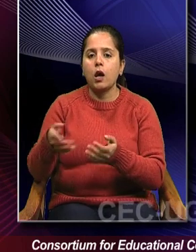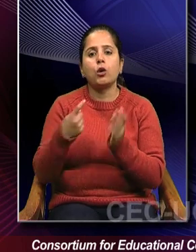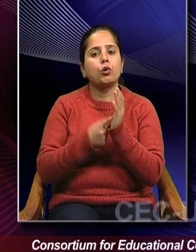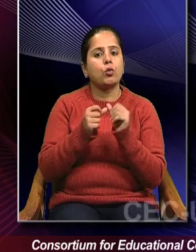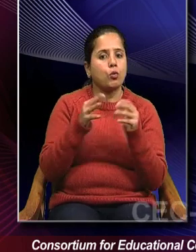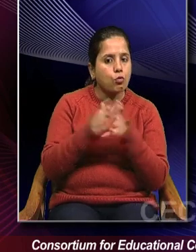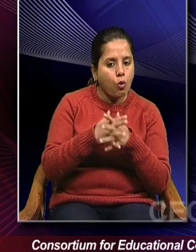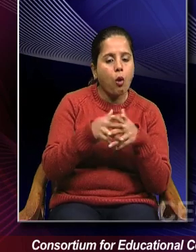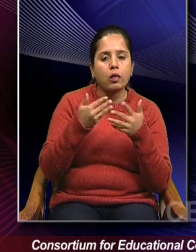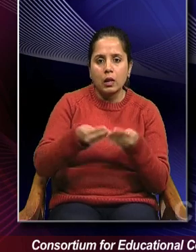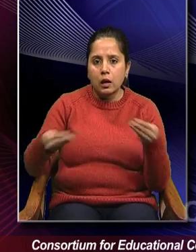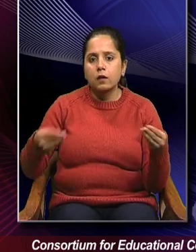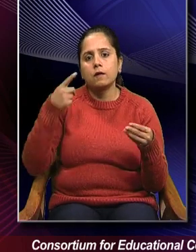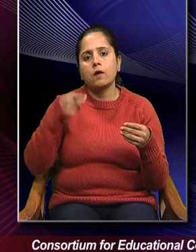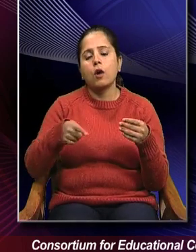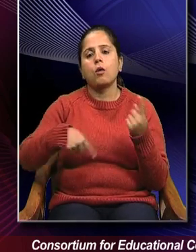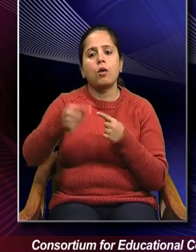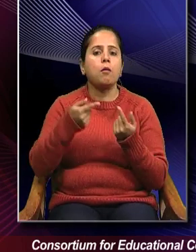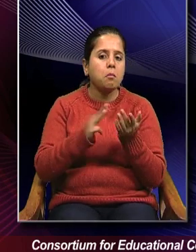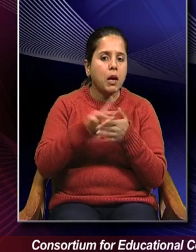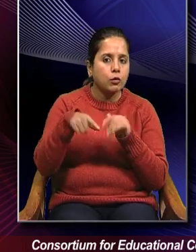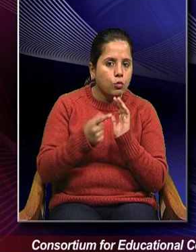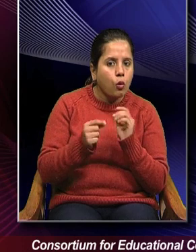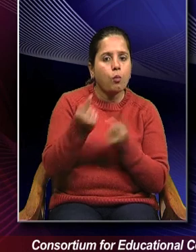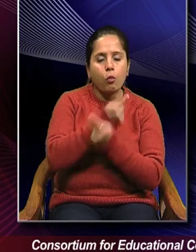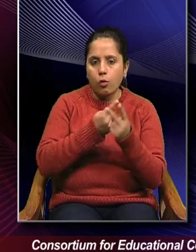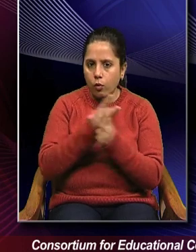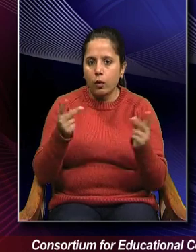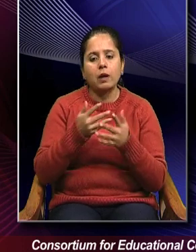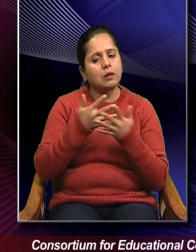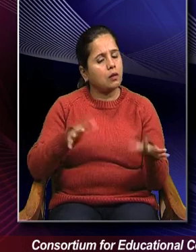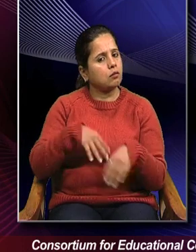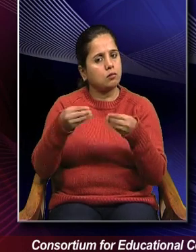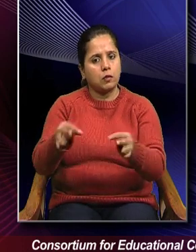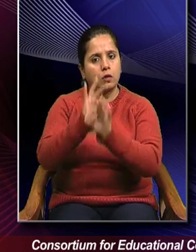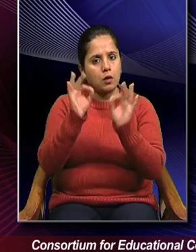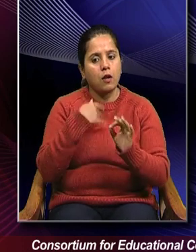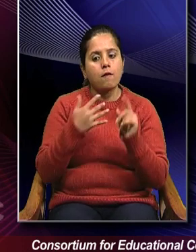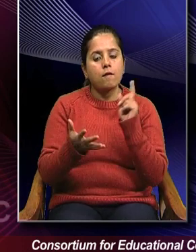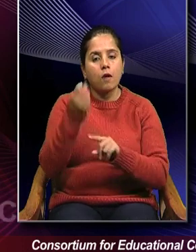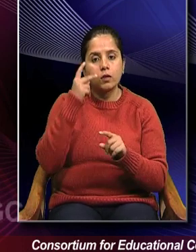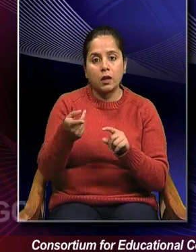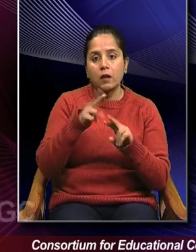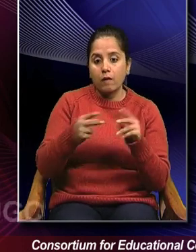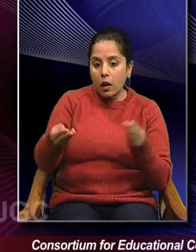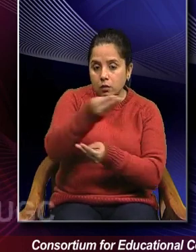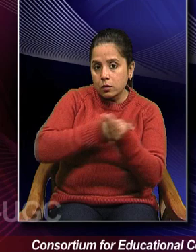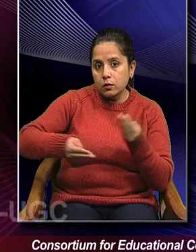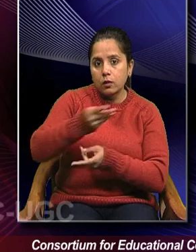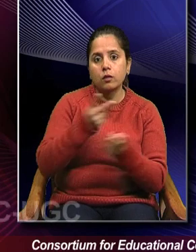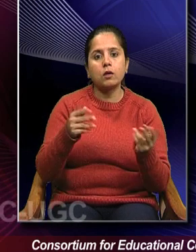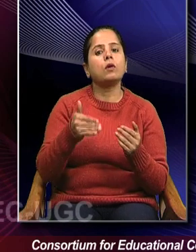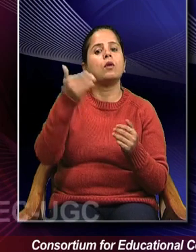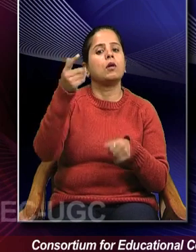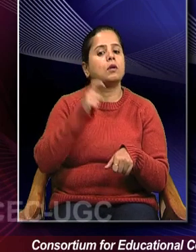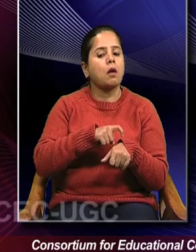were markets for the metropolitan products. So, we find that this exchange which was happening at that point of time,